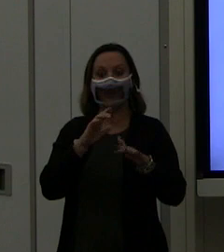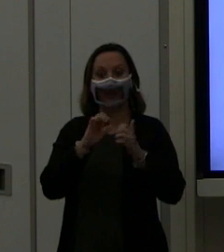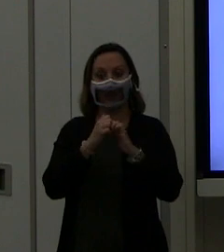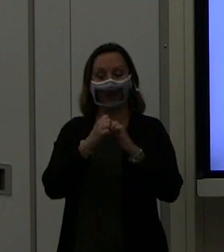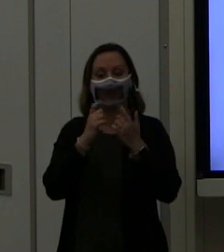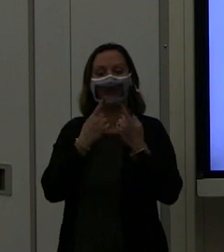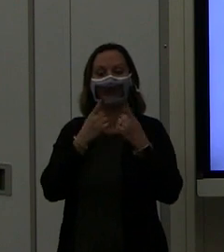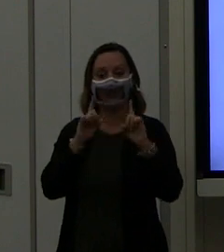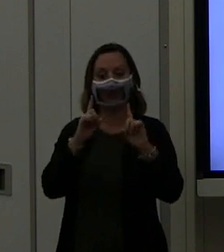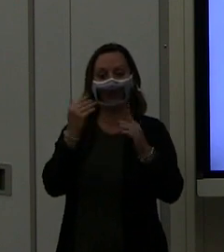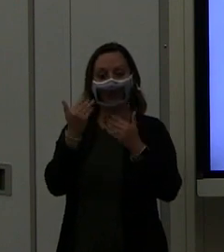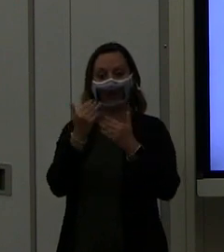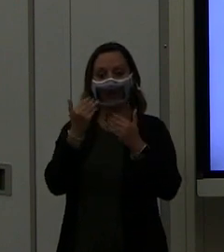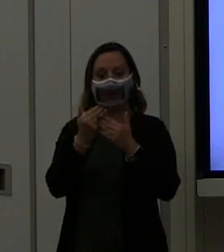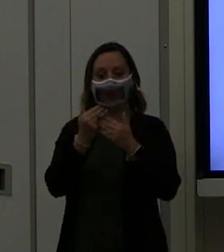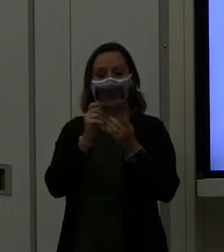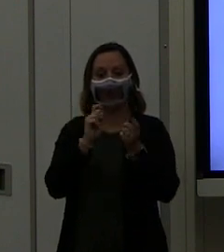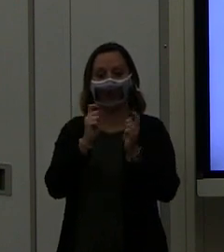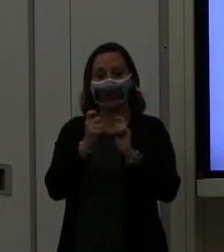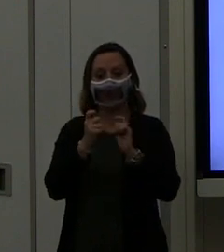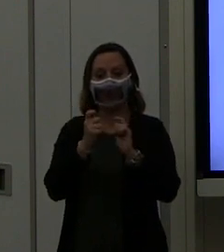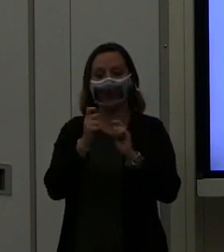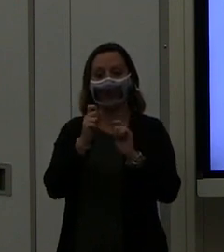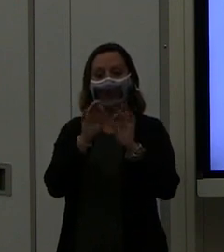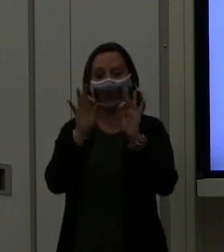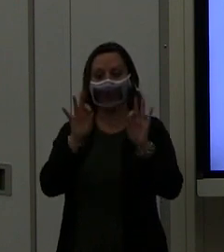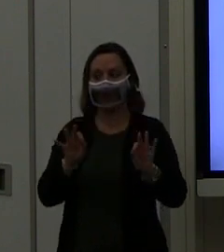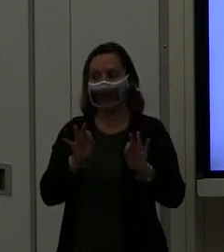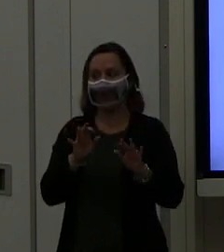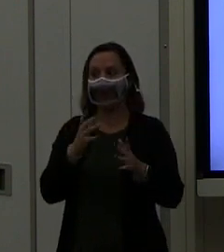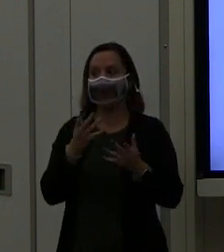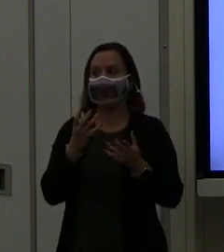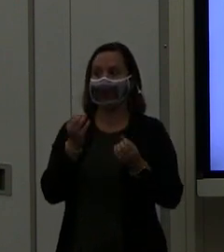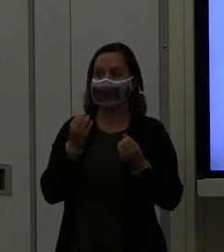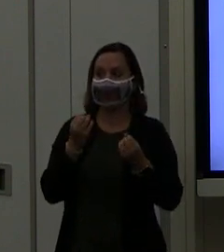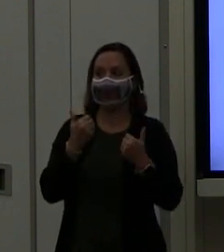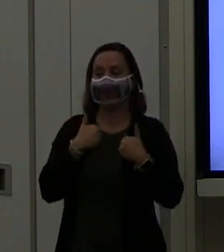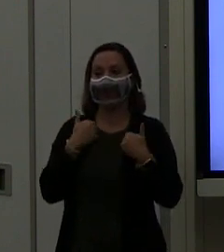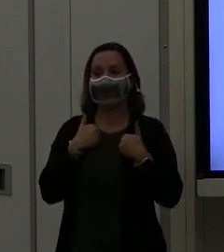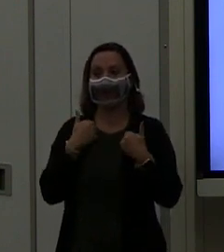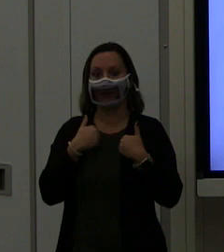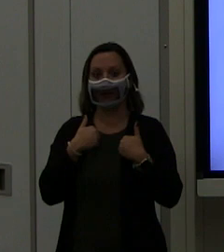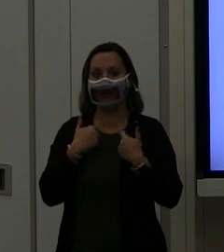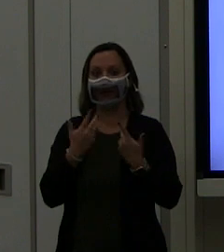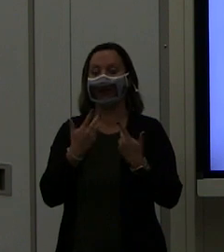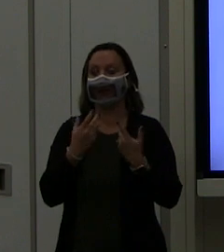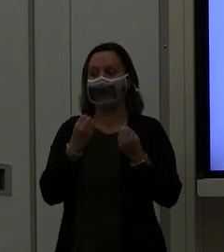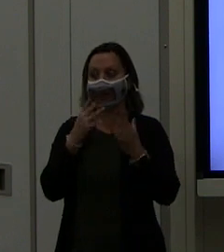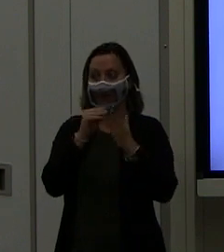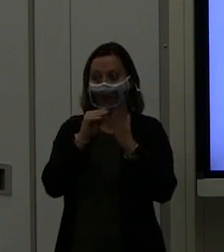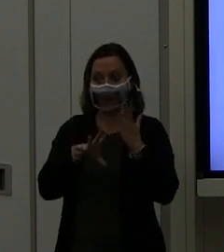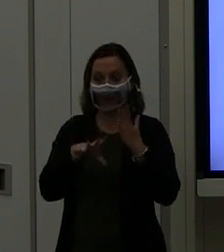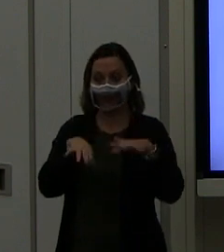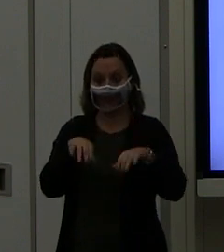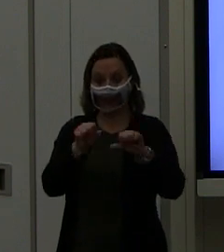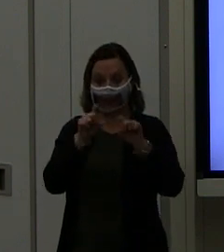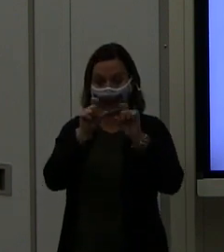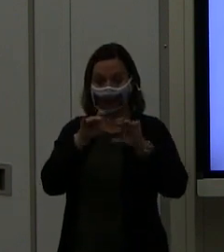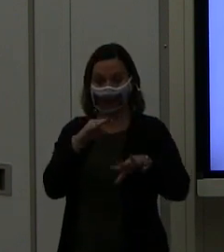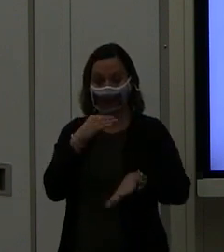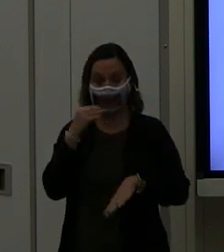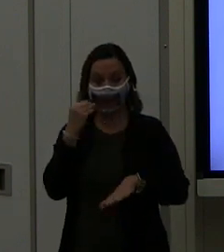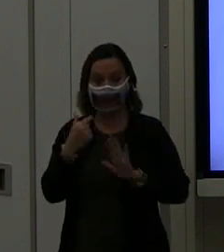And so we had 1,322 students take AP tests at home in the spring.